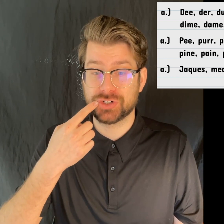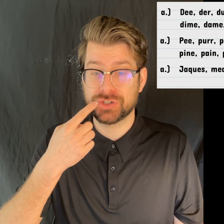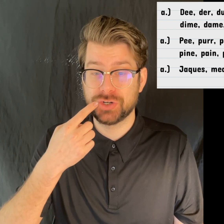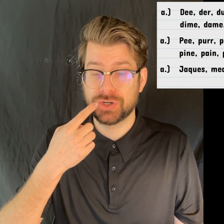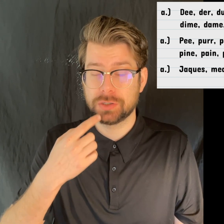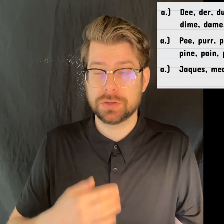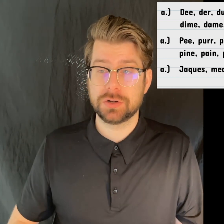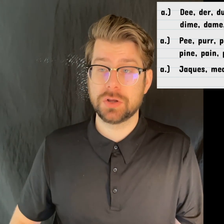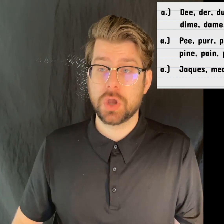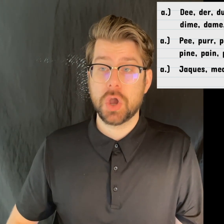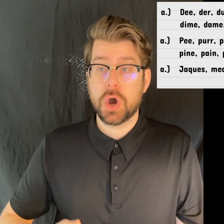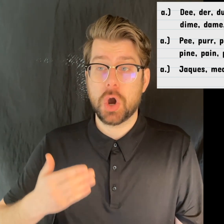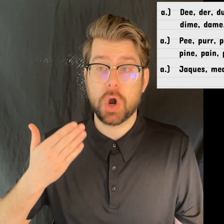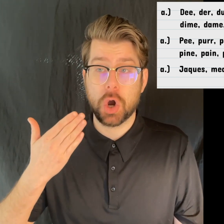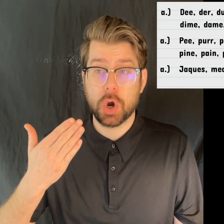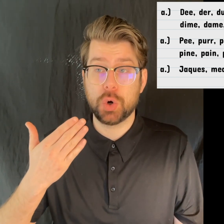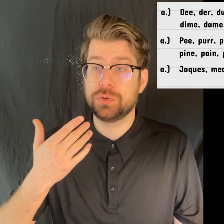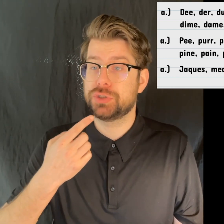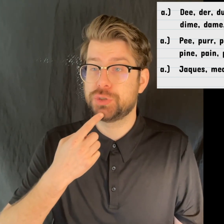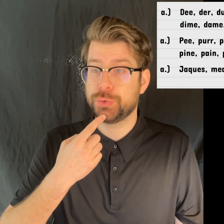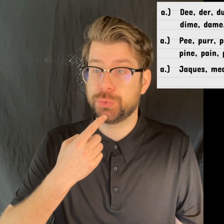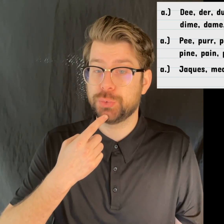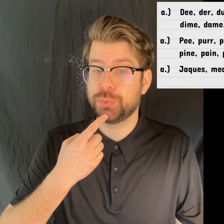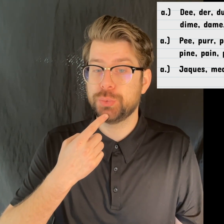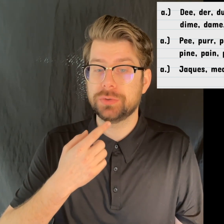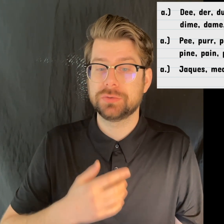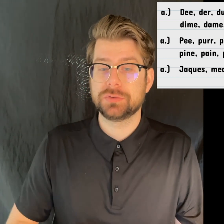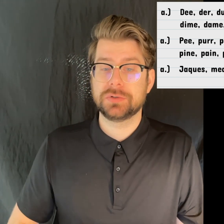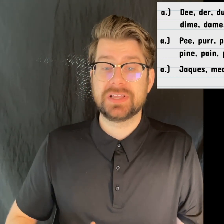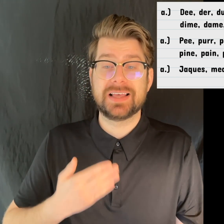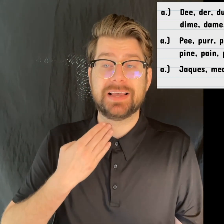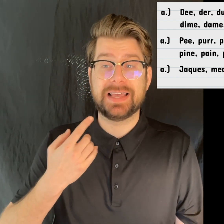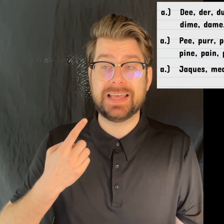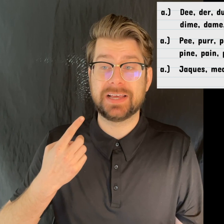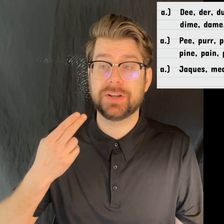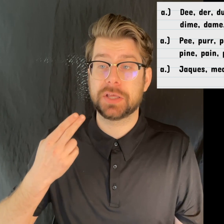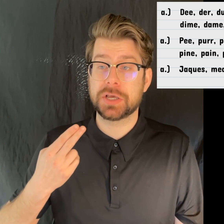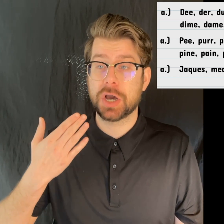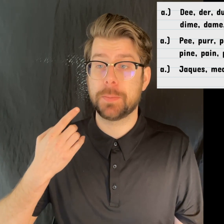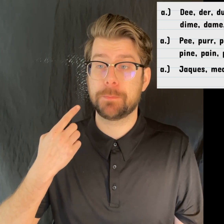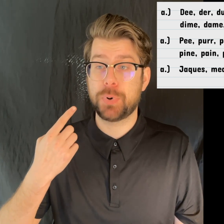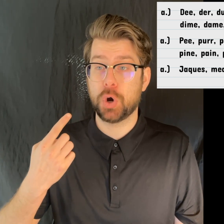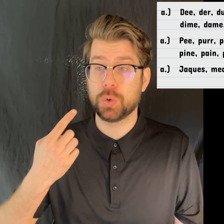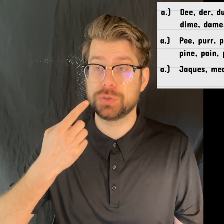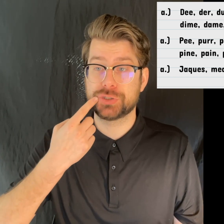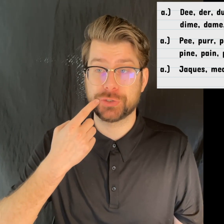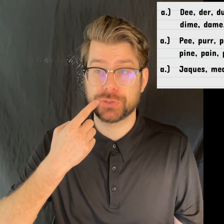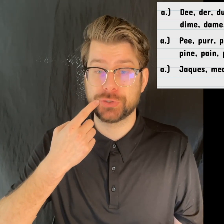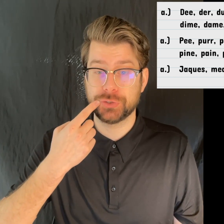measure, au jus, and composure.